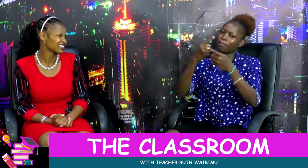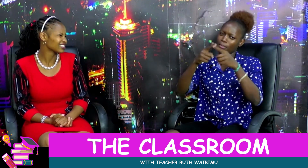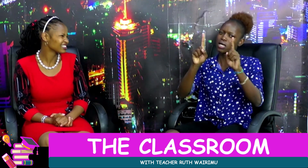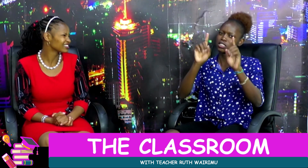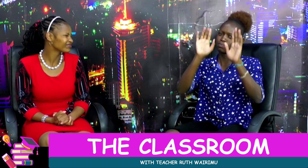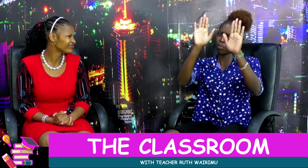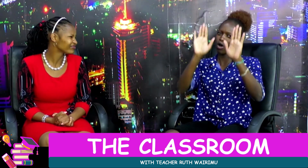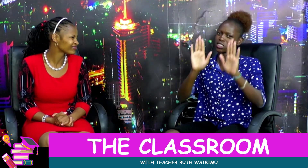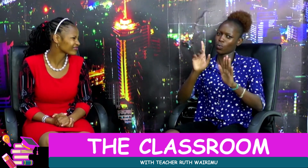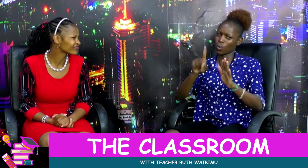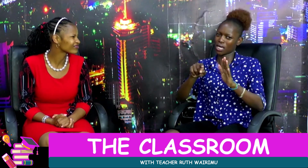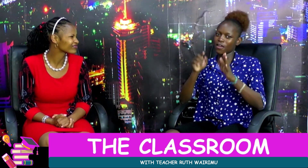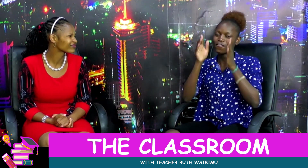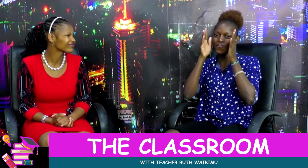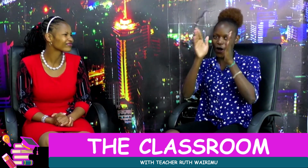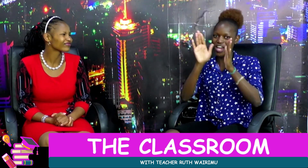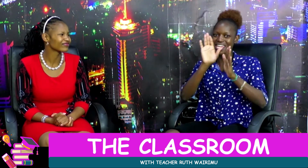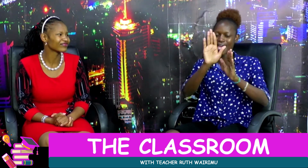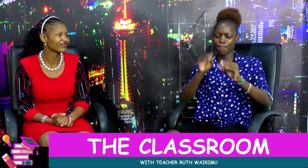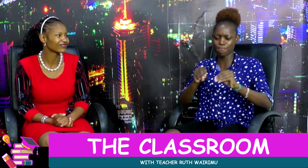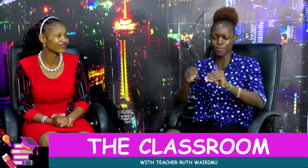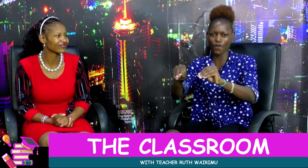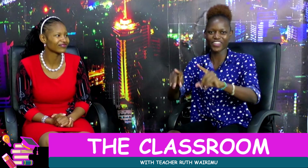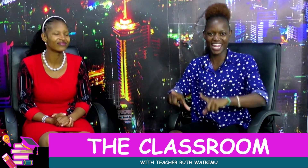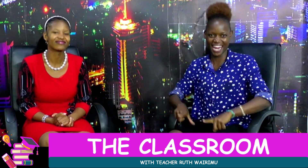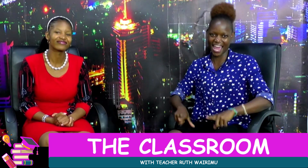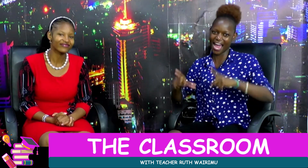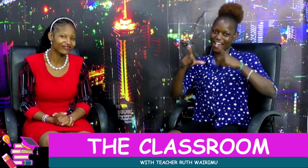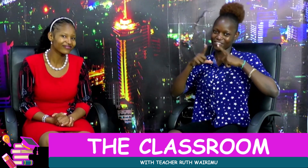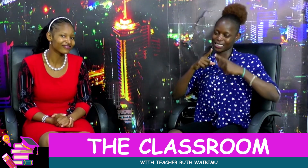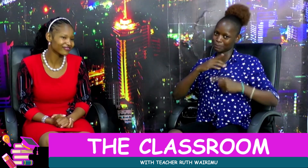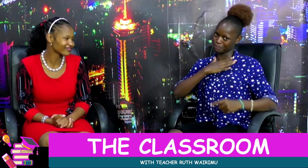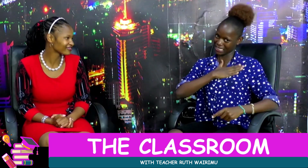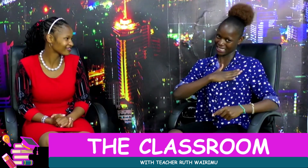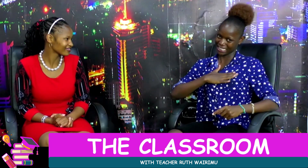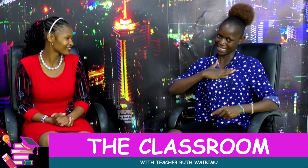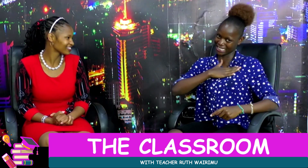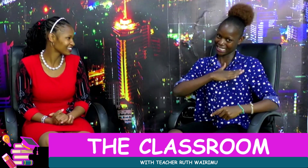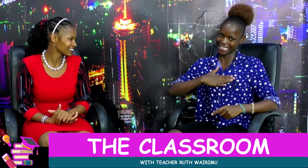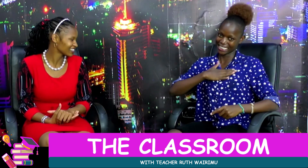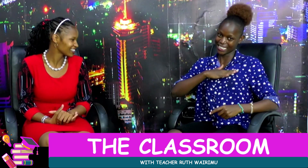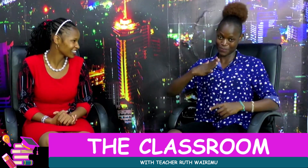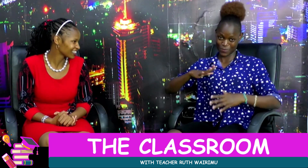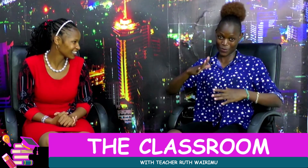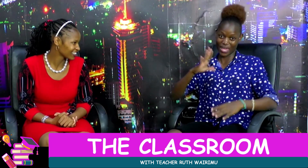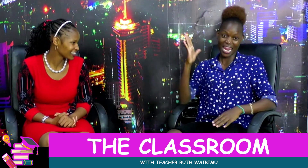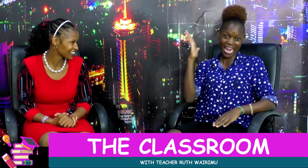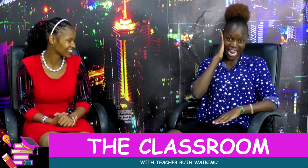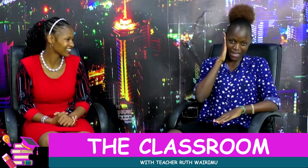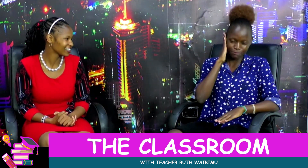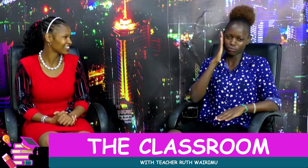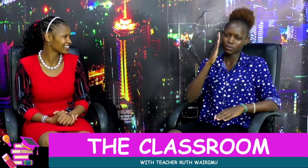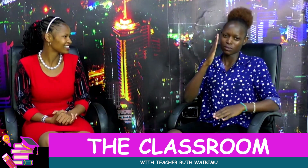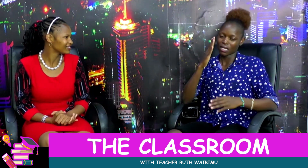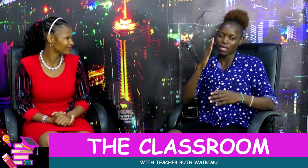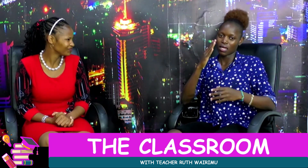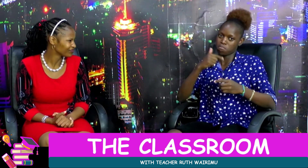very many people think that the deaf normally focus on sports, politics, but it is important to also, you know, focus on